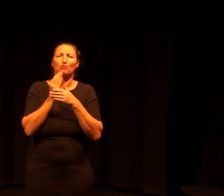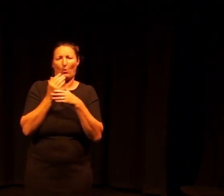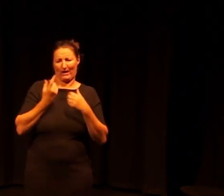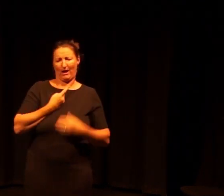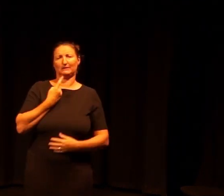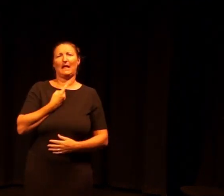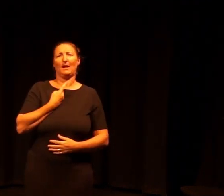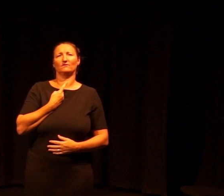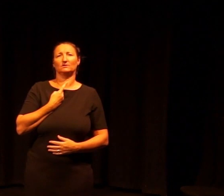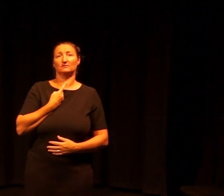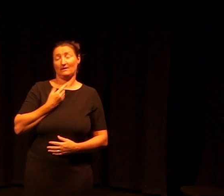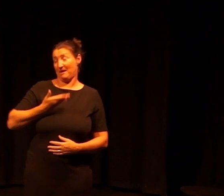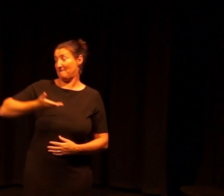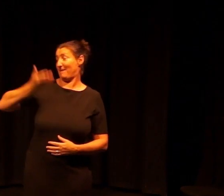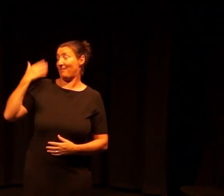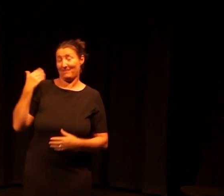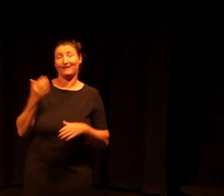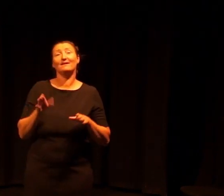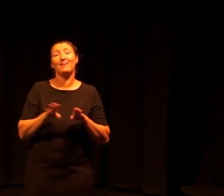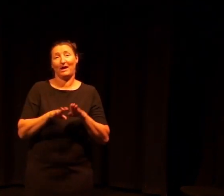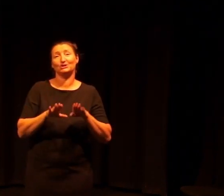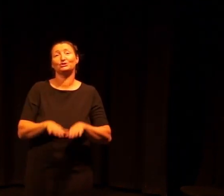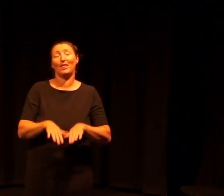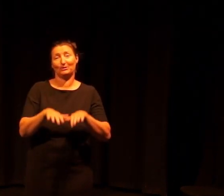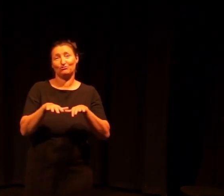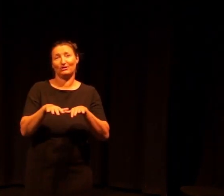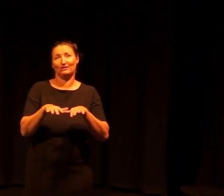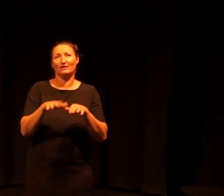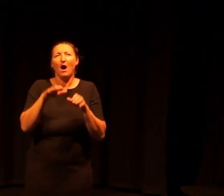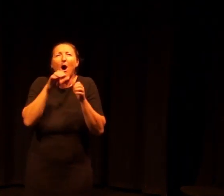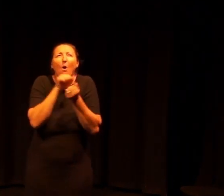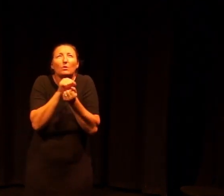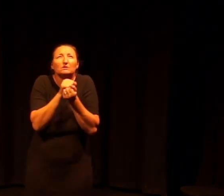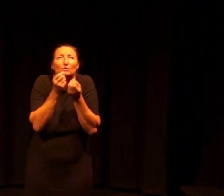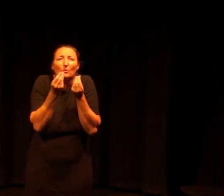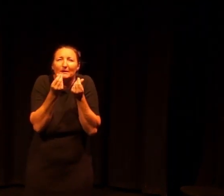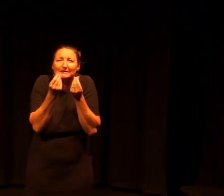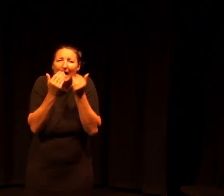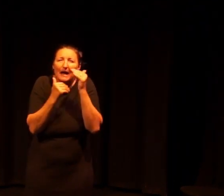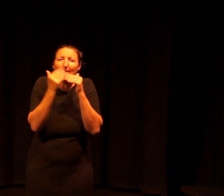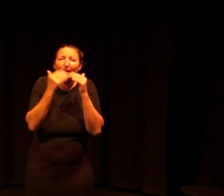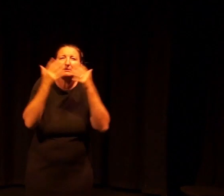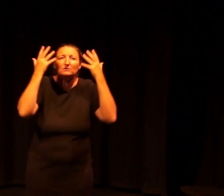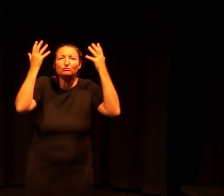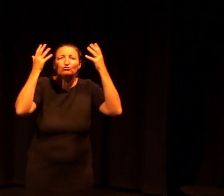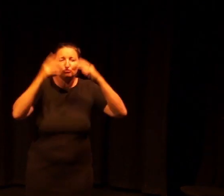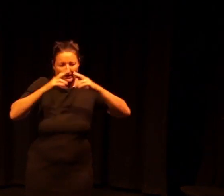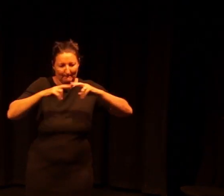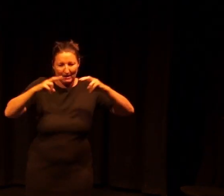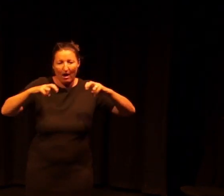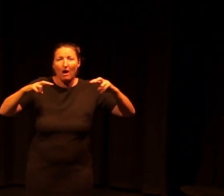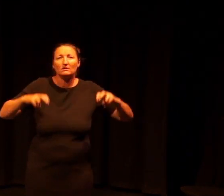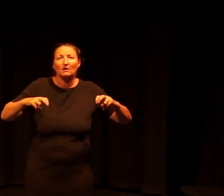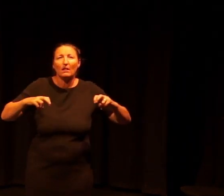We were children then, as we are now, holding on to the sands that built dream castles in the fog